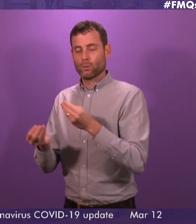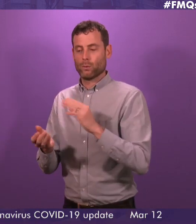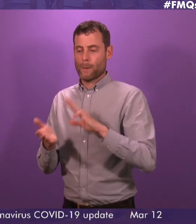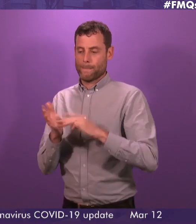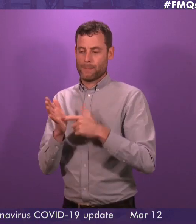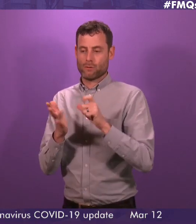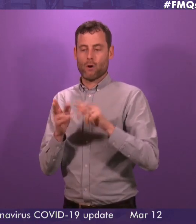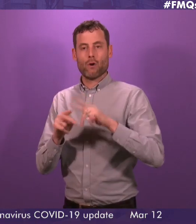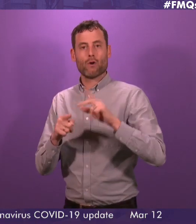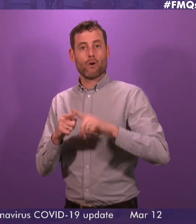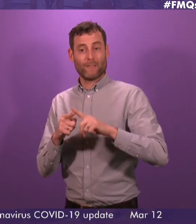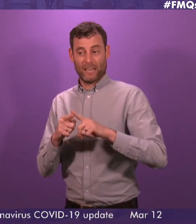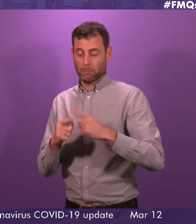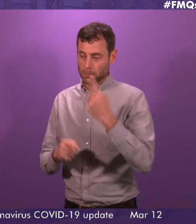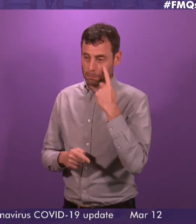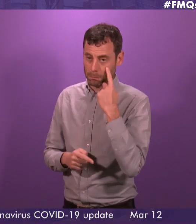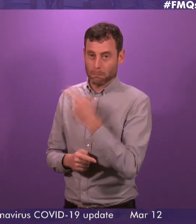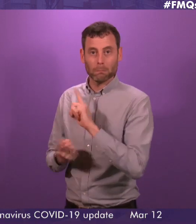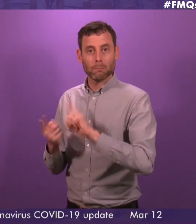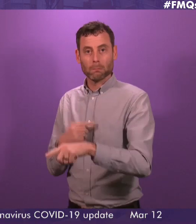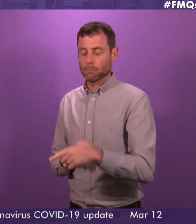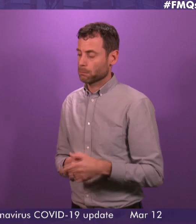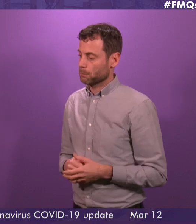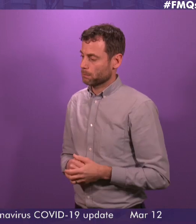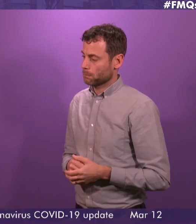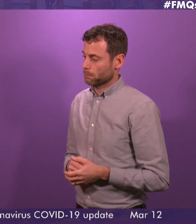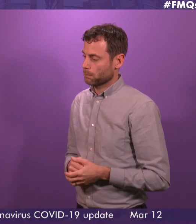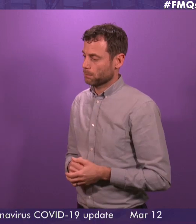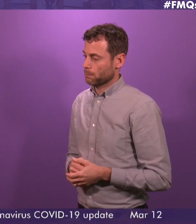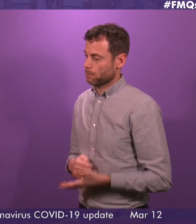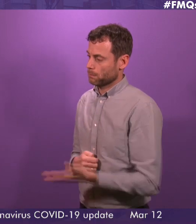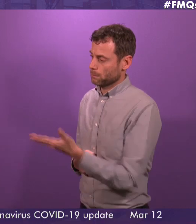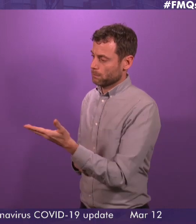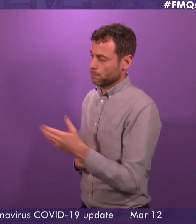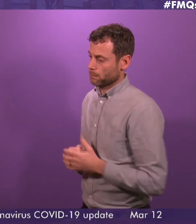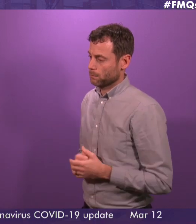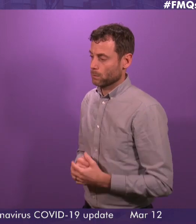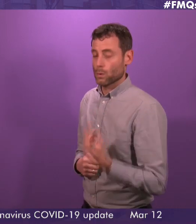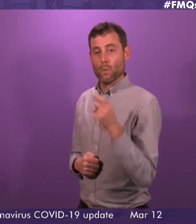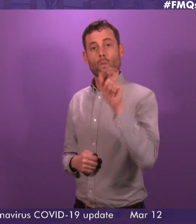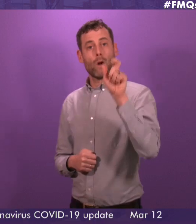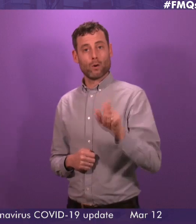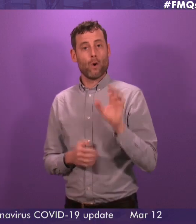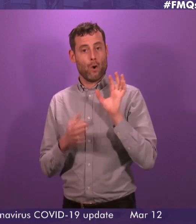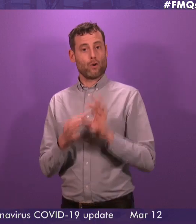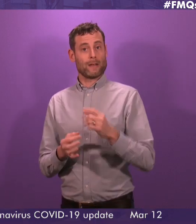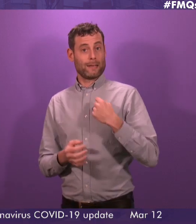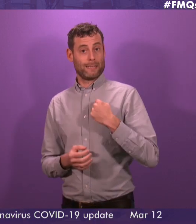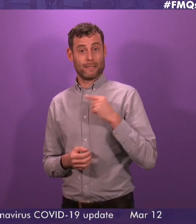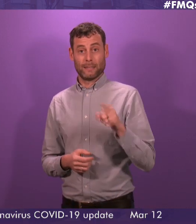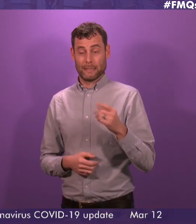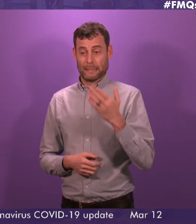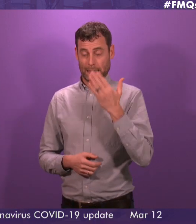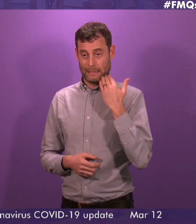wish. Daniel Johnson, to be followed by Gil Patterson. I was contacted earlier this week by a constituent who relatively recently suffered